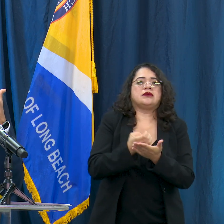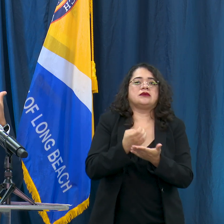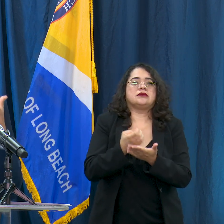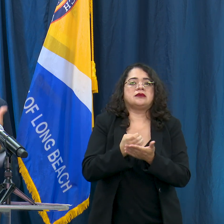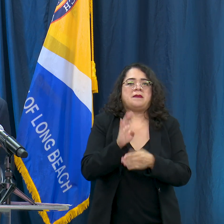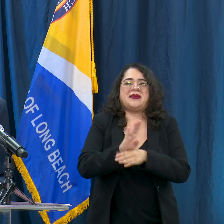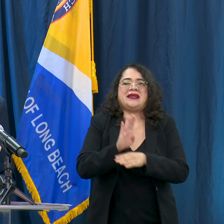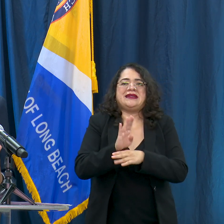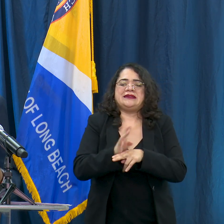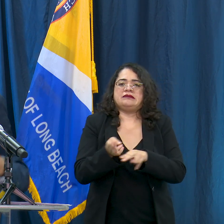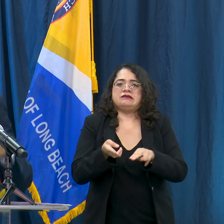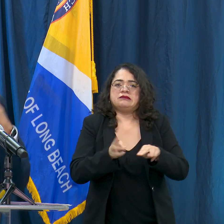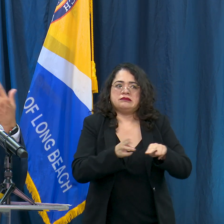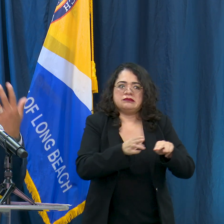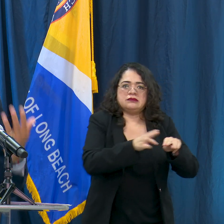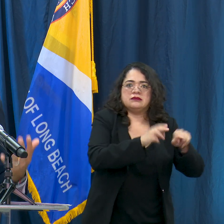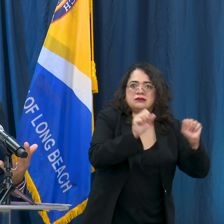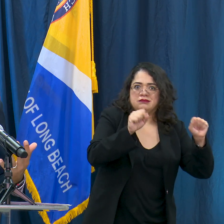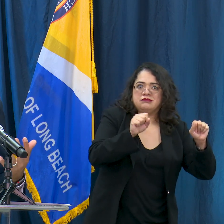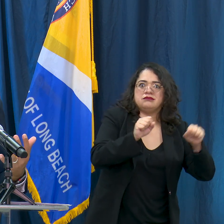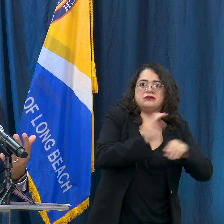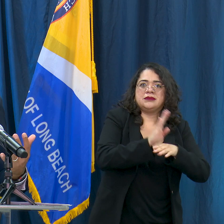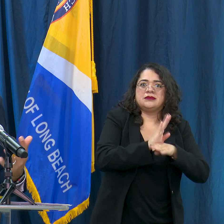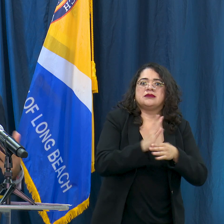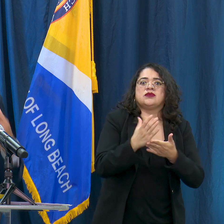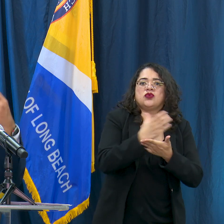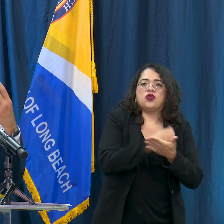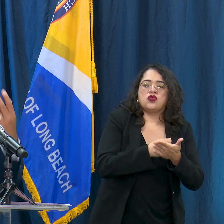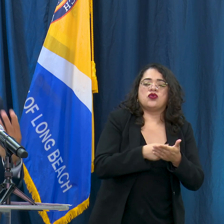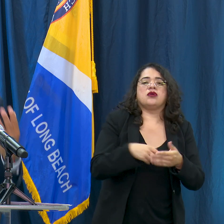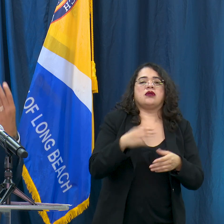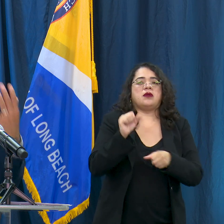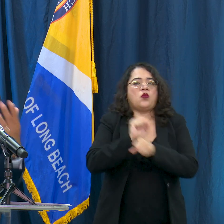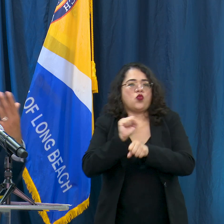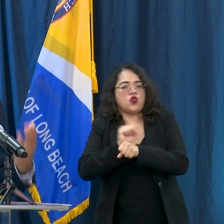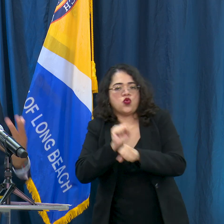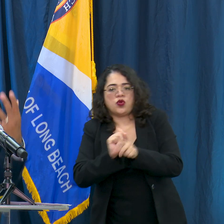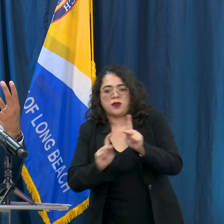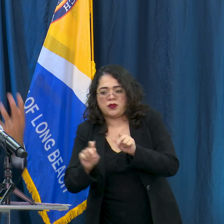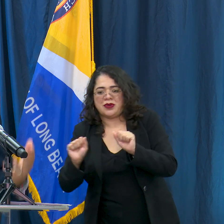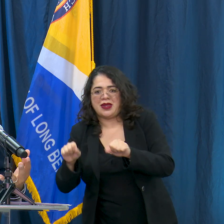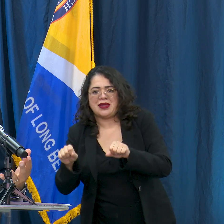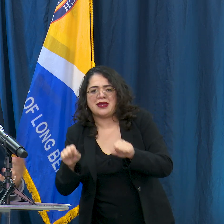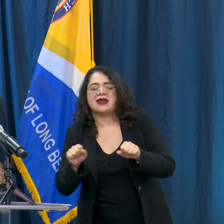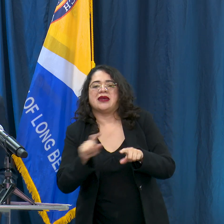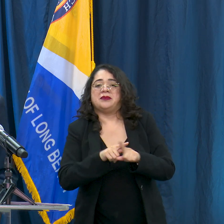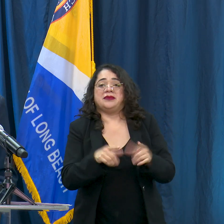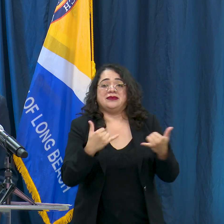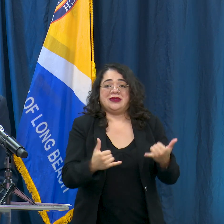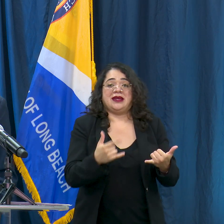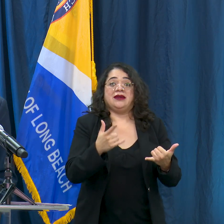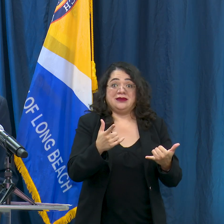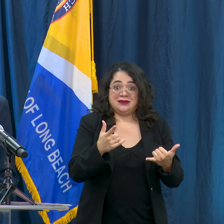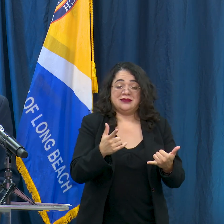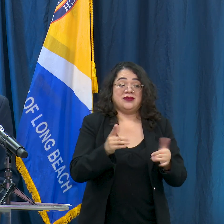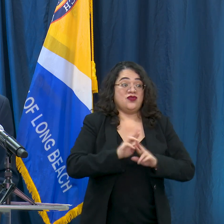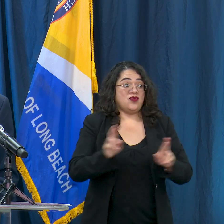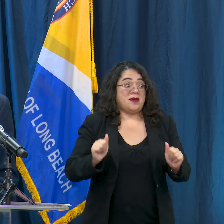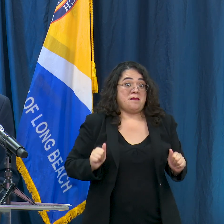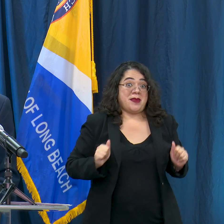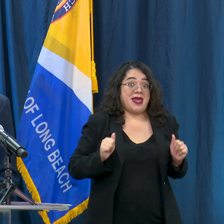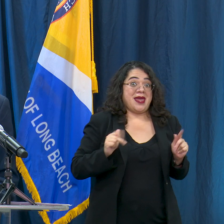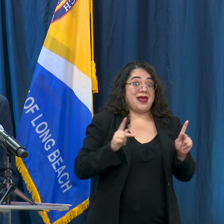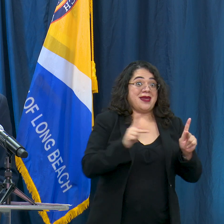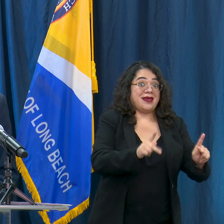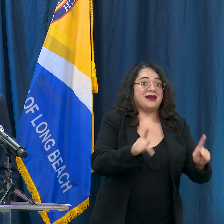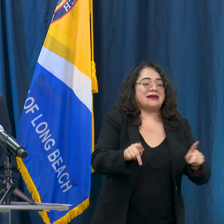be more careful than we've ever been. That means we've got to practice physical distancing. We have to use a face